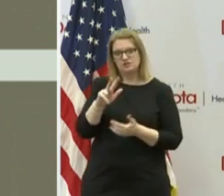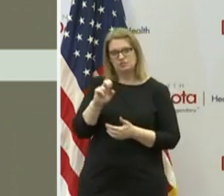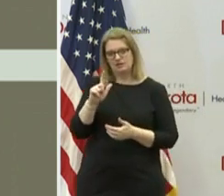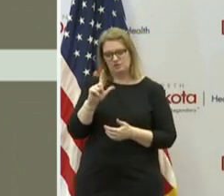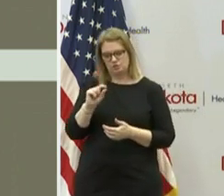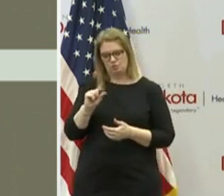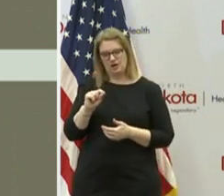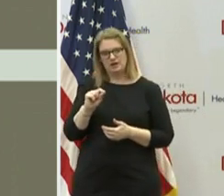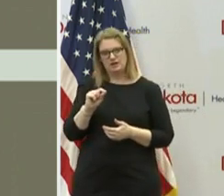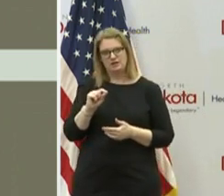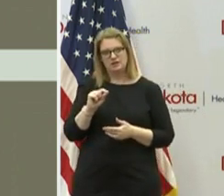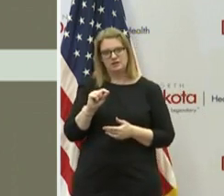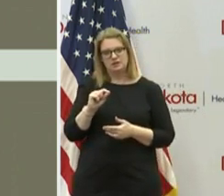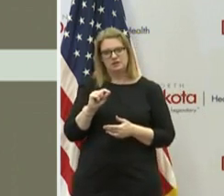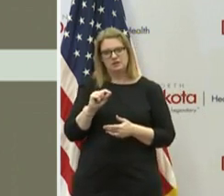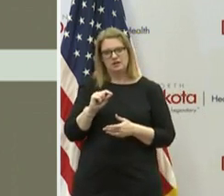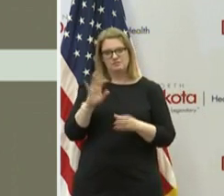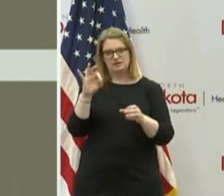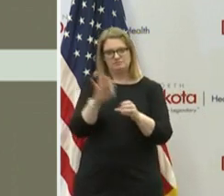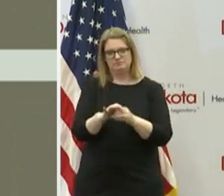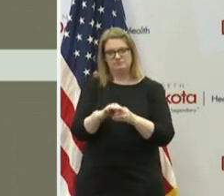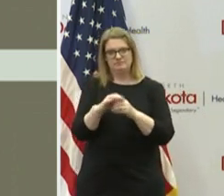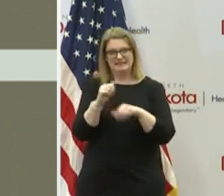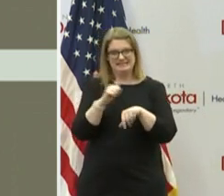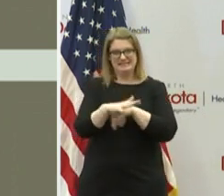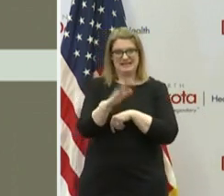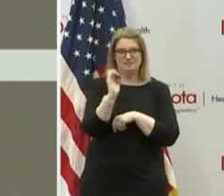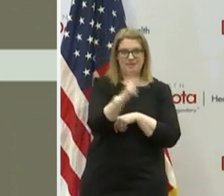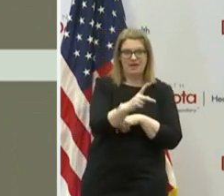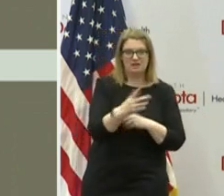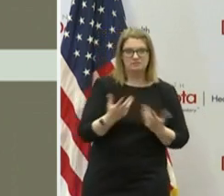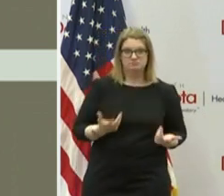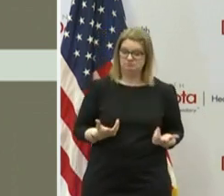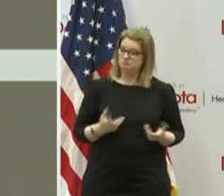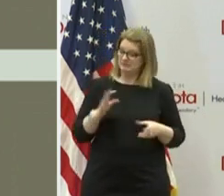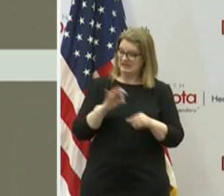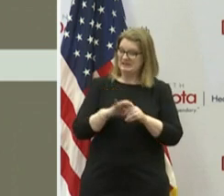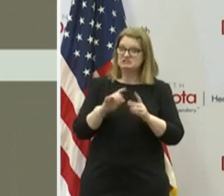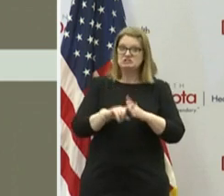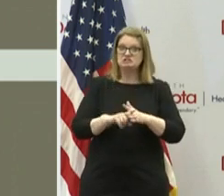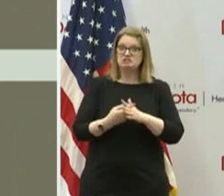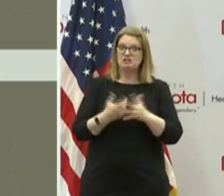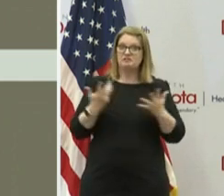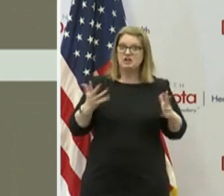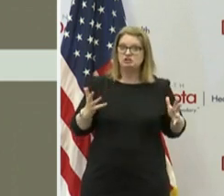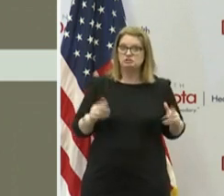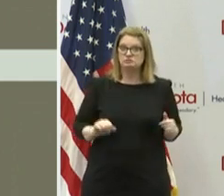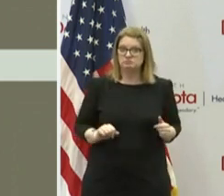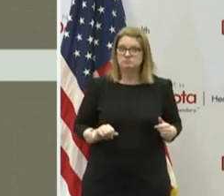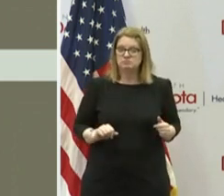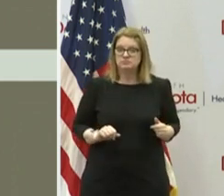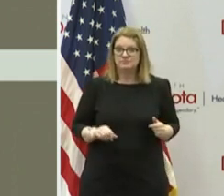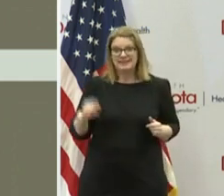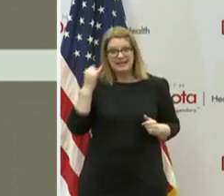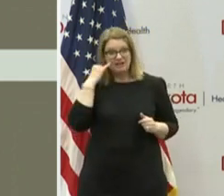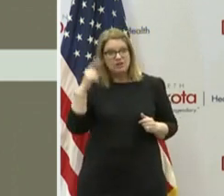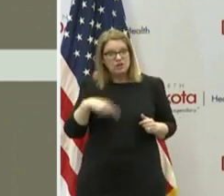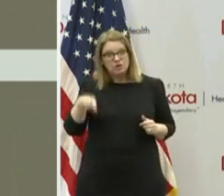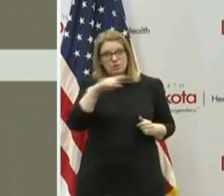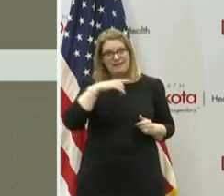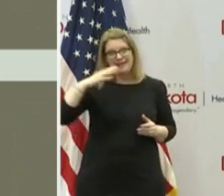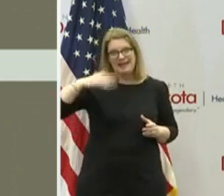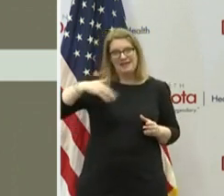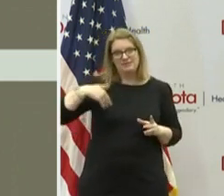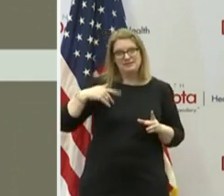of those ballots have already been cast and returned. So the election is underway. And again, if you haven't applied for your